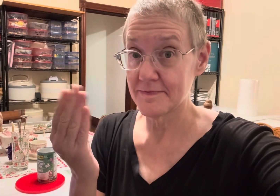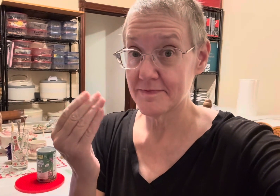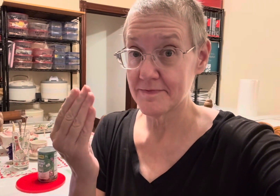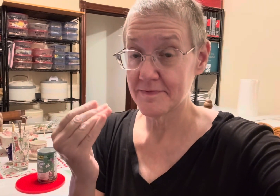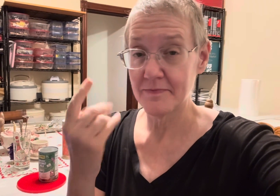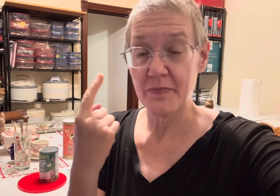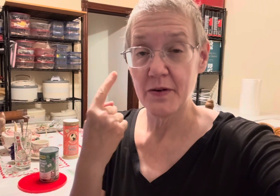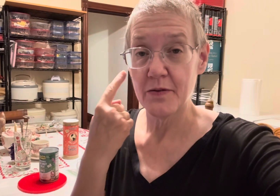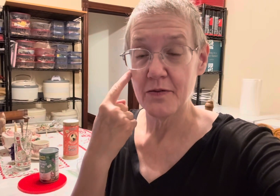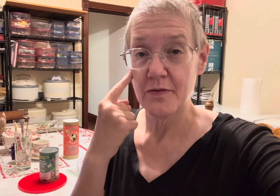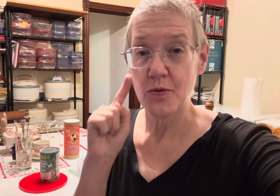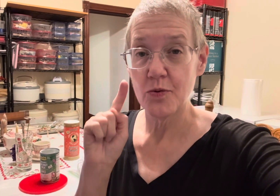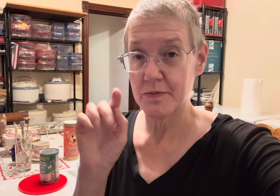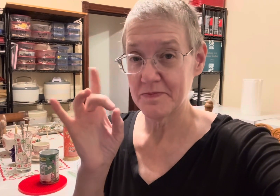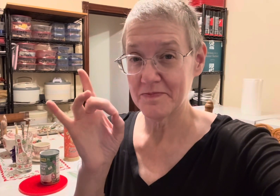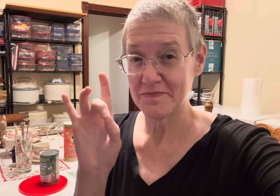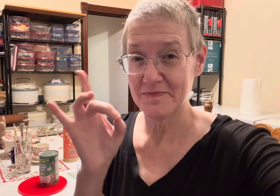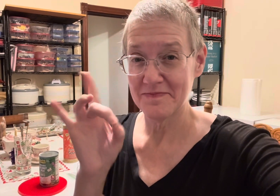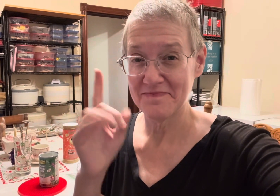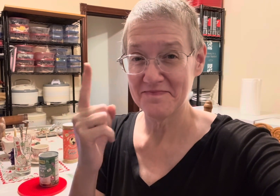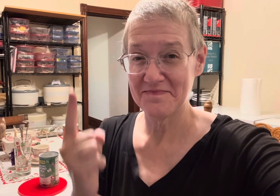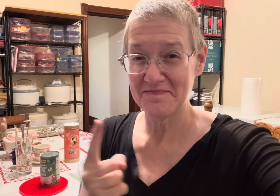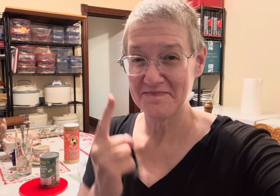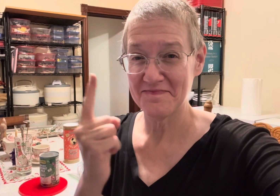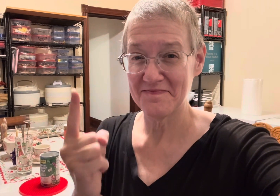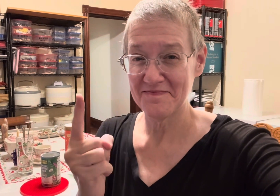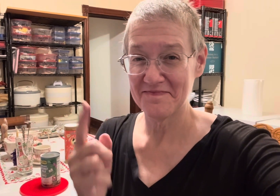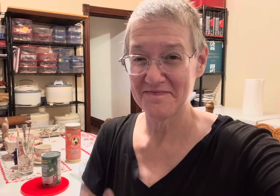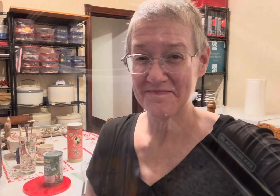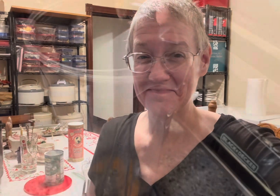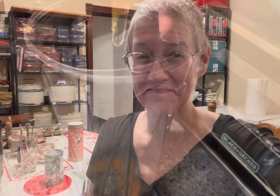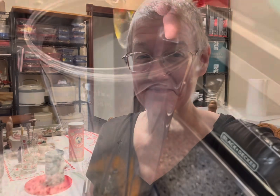Set the temperature on 114 for 18 hours.